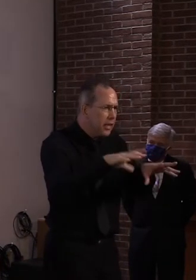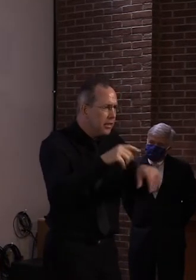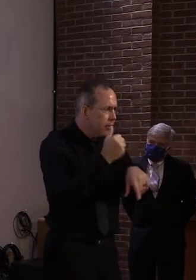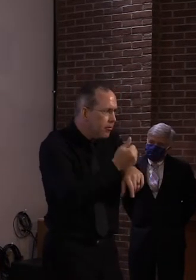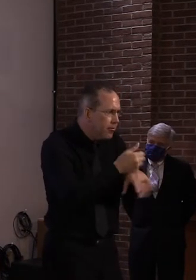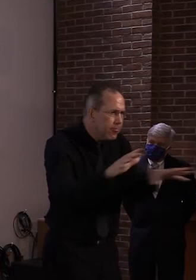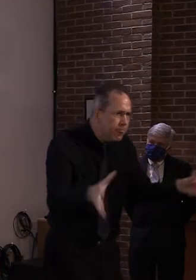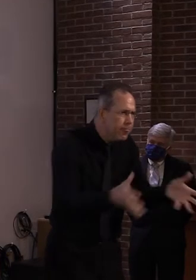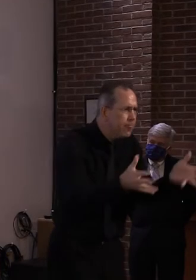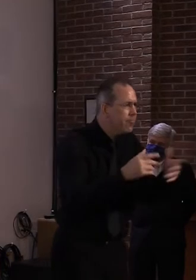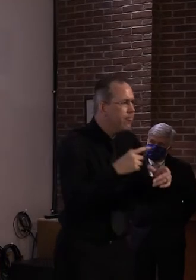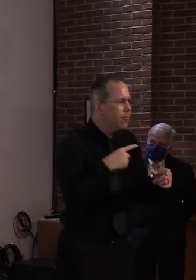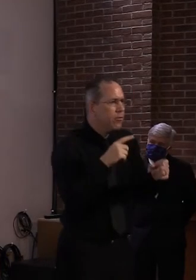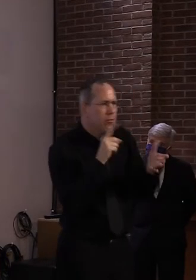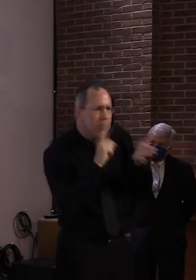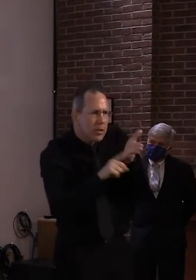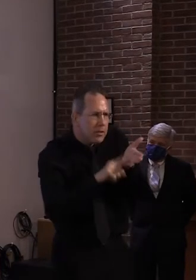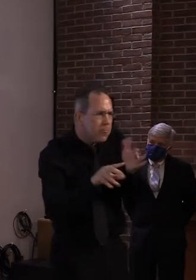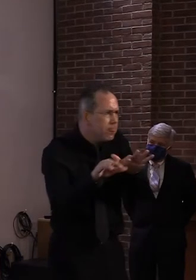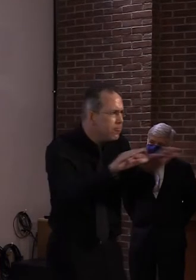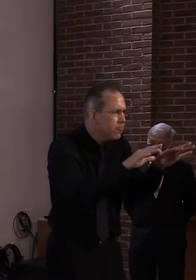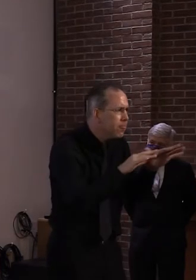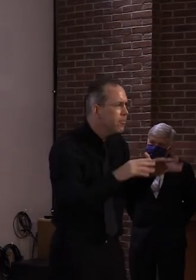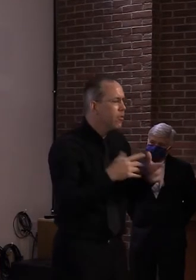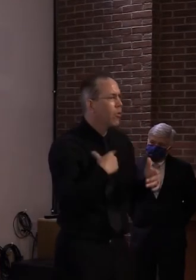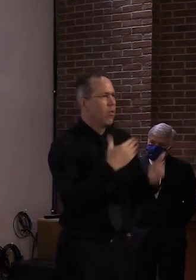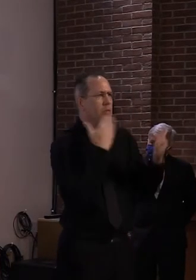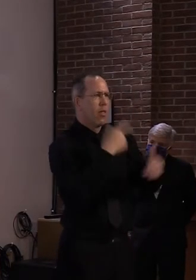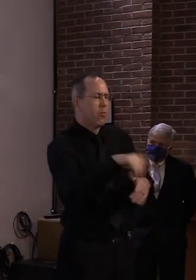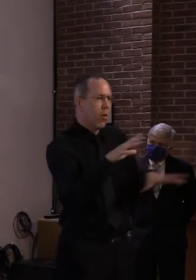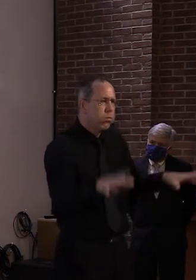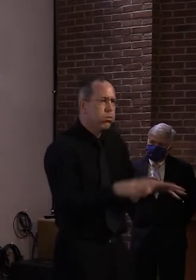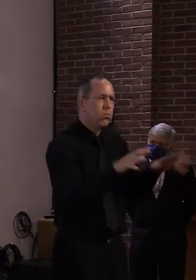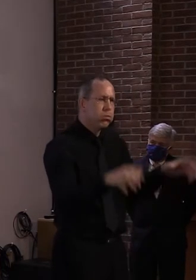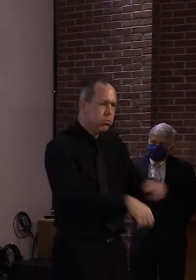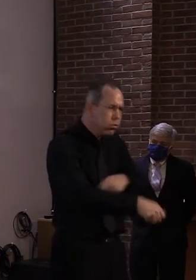so reassuring to know that we're doing